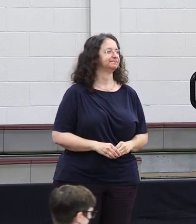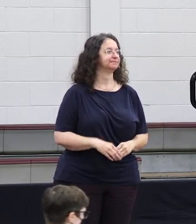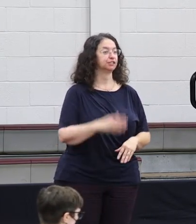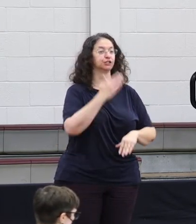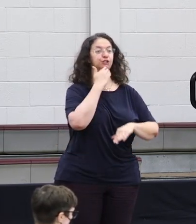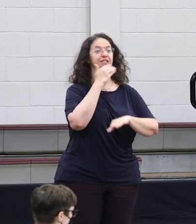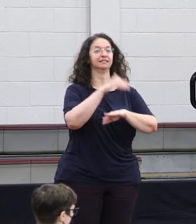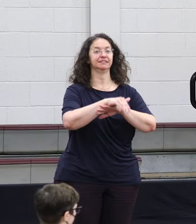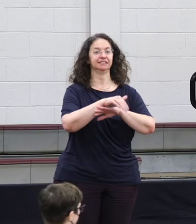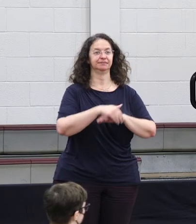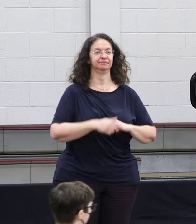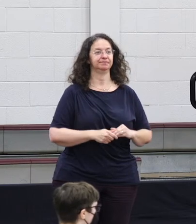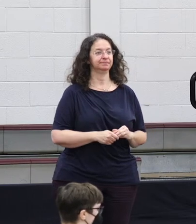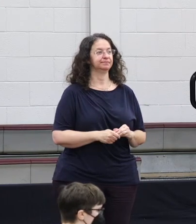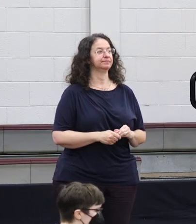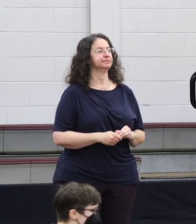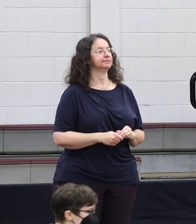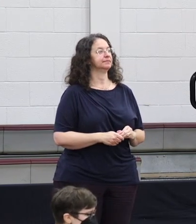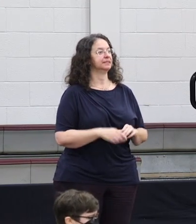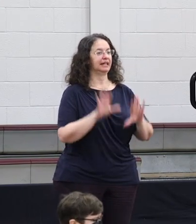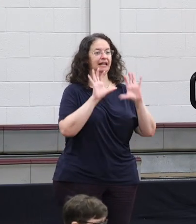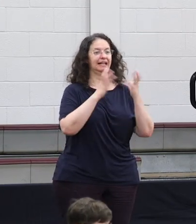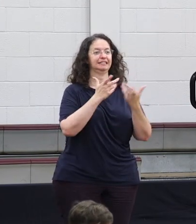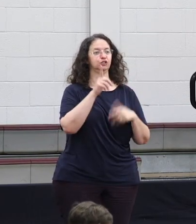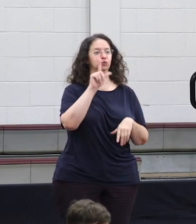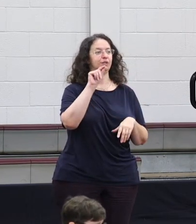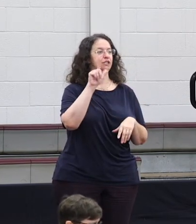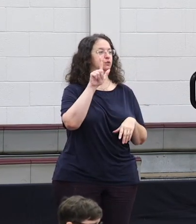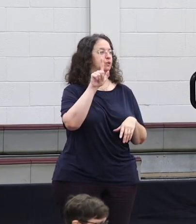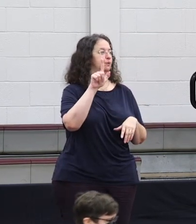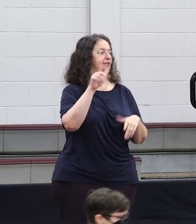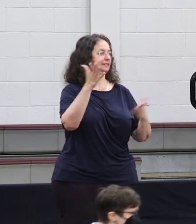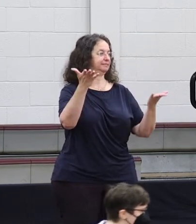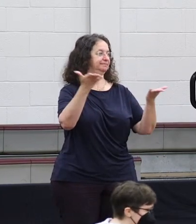Good evening. On behalf of the class of 2021,